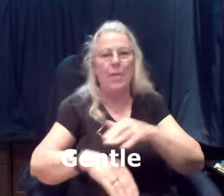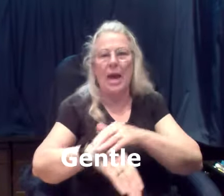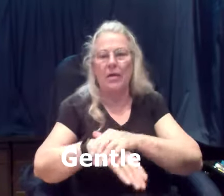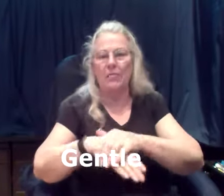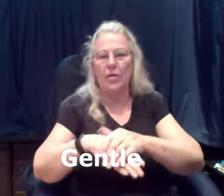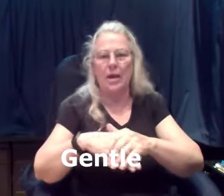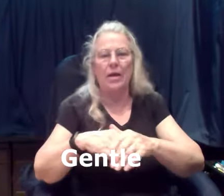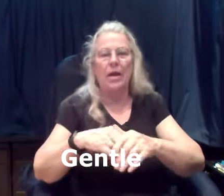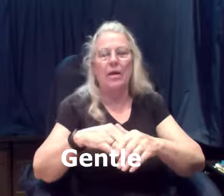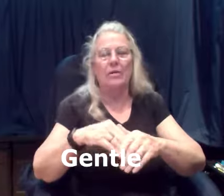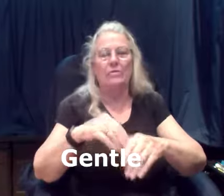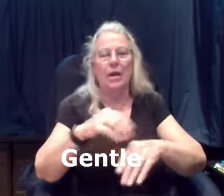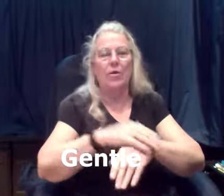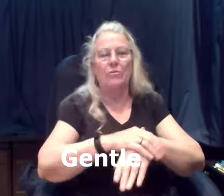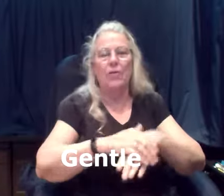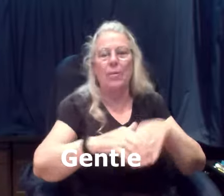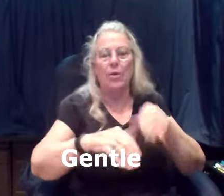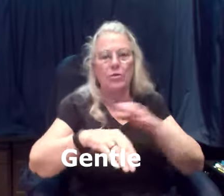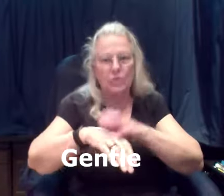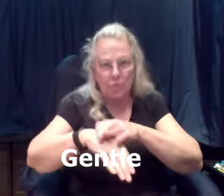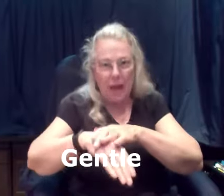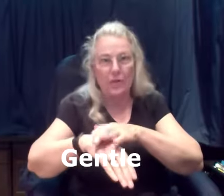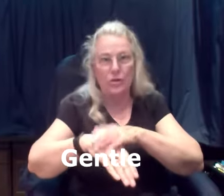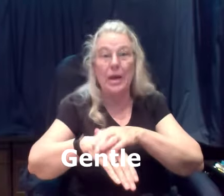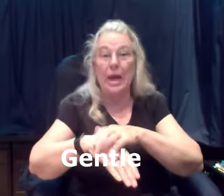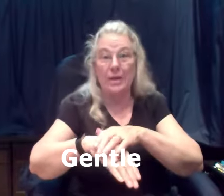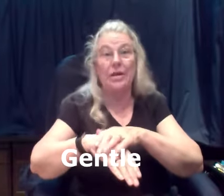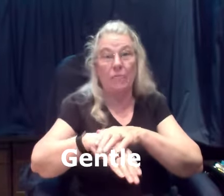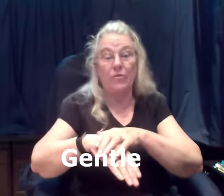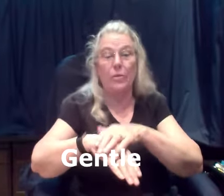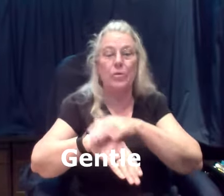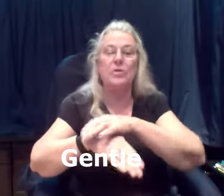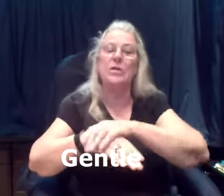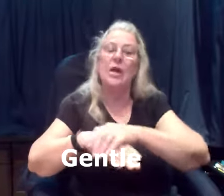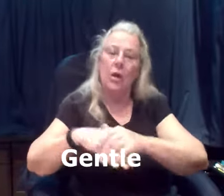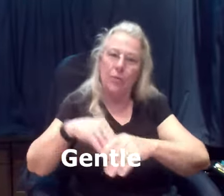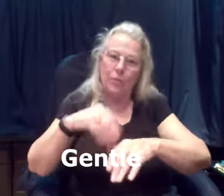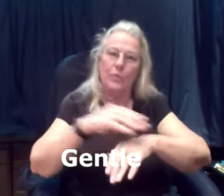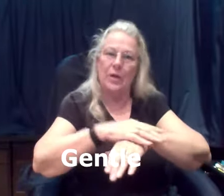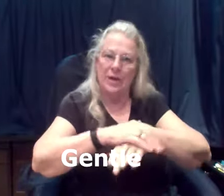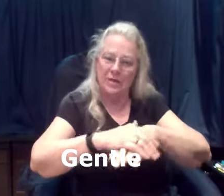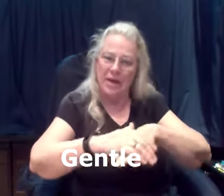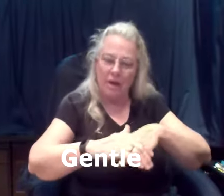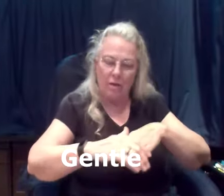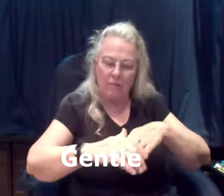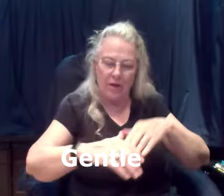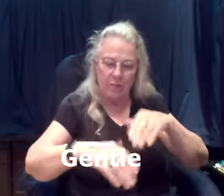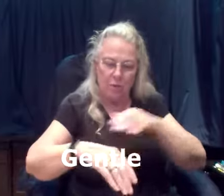of your hand, like grandma used to pat your hand to comfort a person. Well, it's that comforting motion.